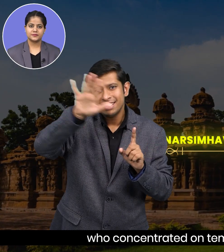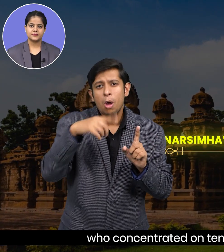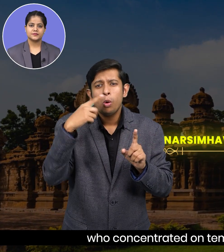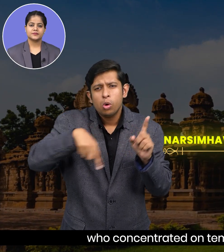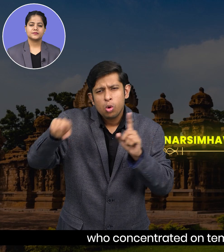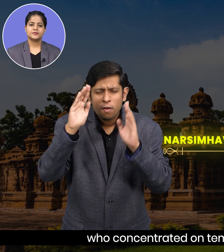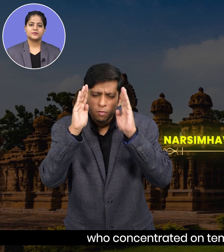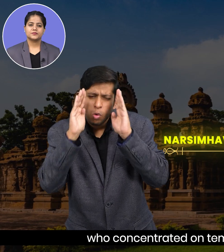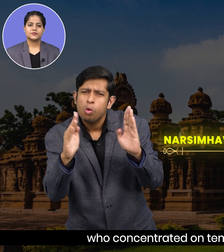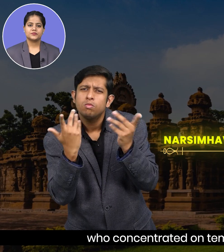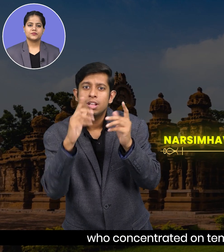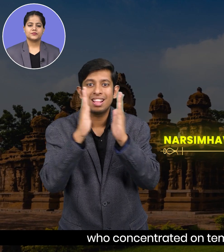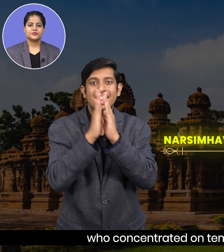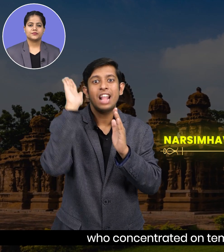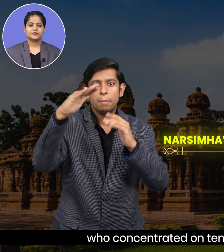activities.